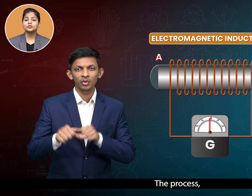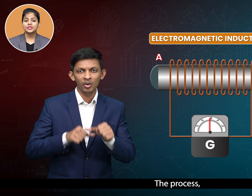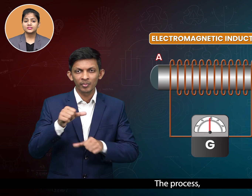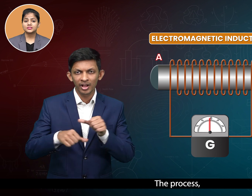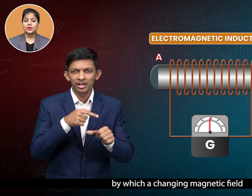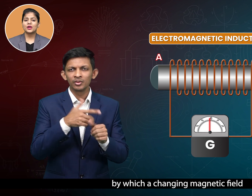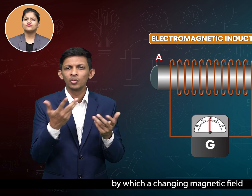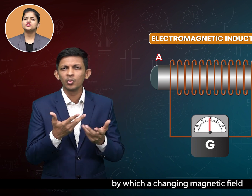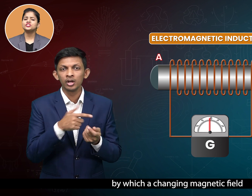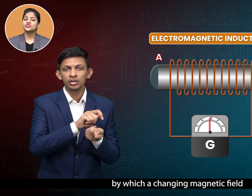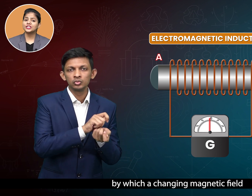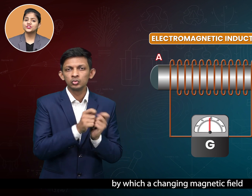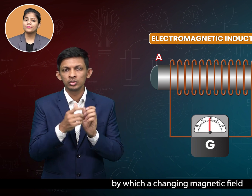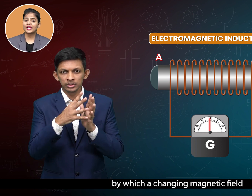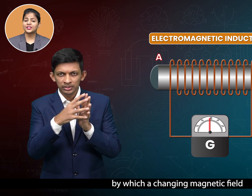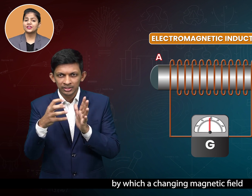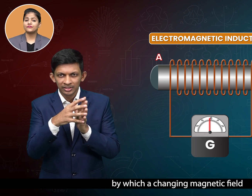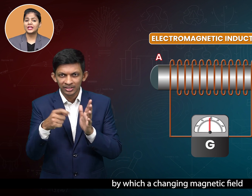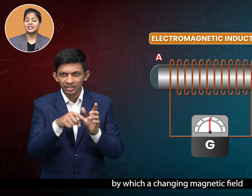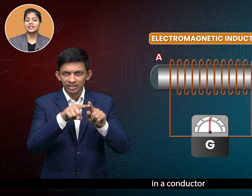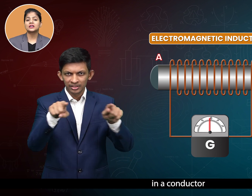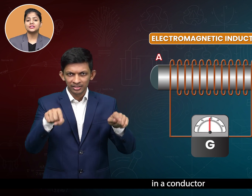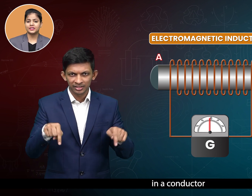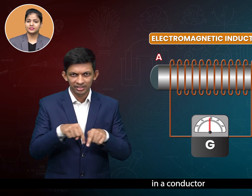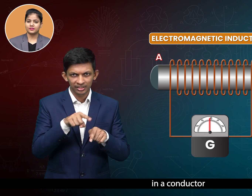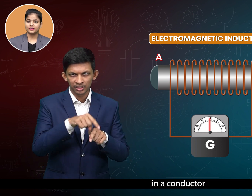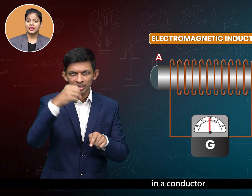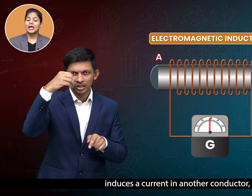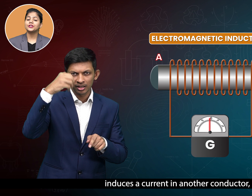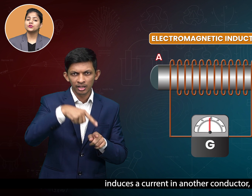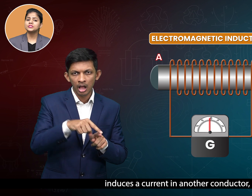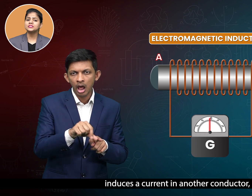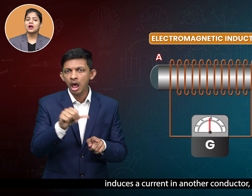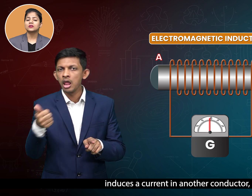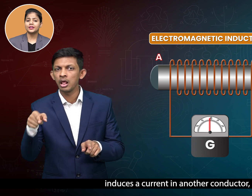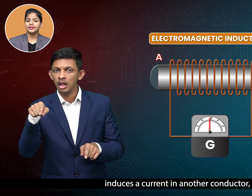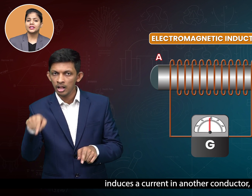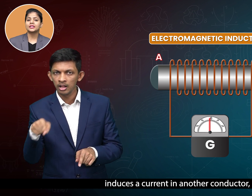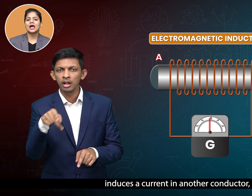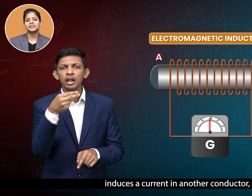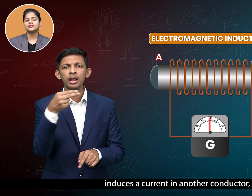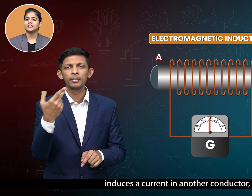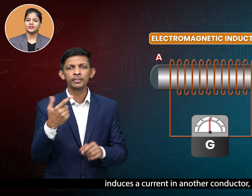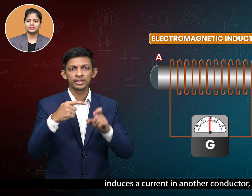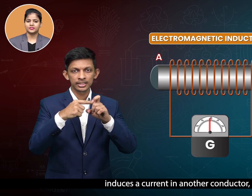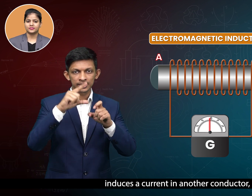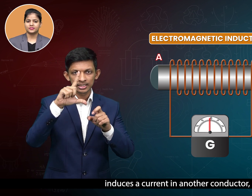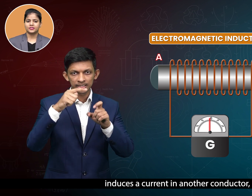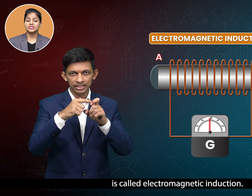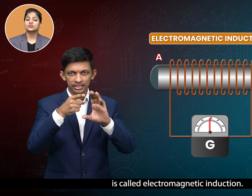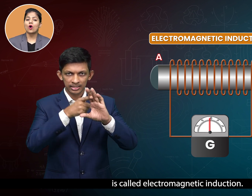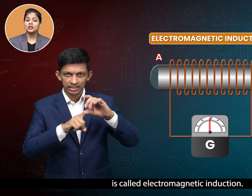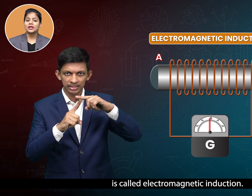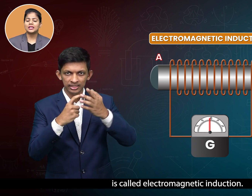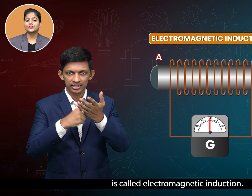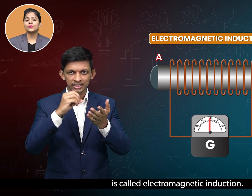The process by which a changing magnetic field in a conductor induces a current in another conductor